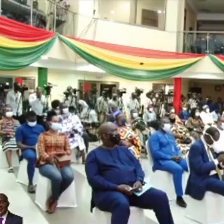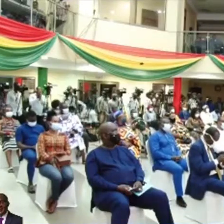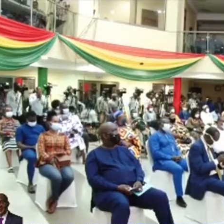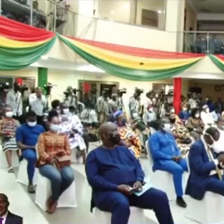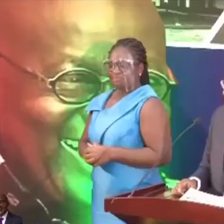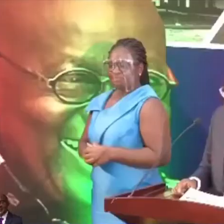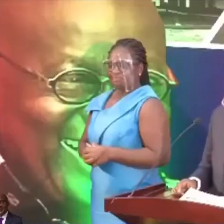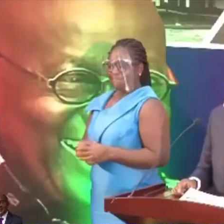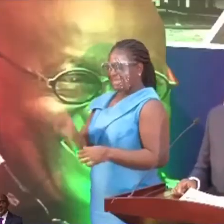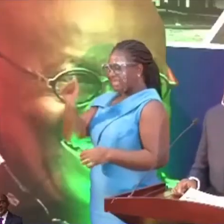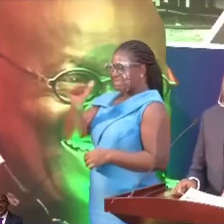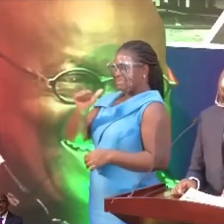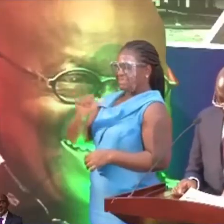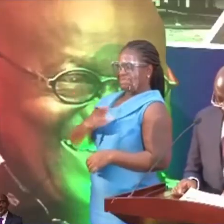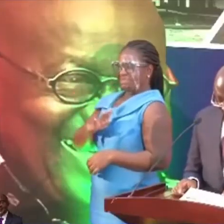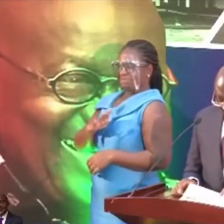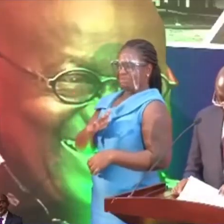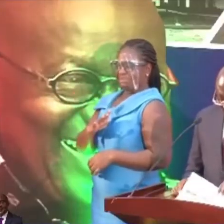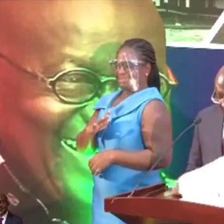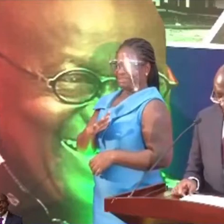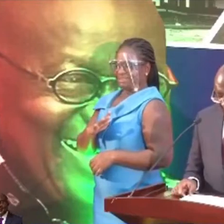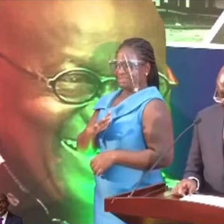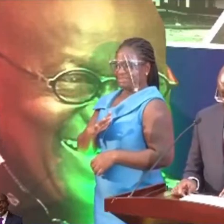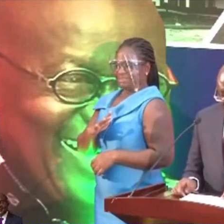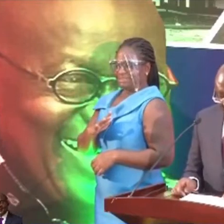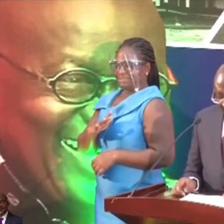So, ladies and gentlemen,